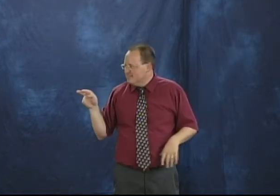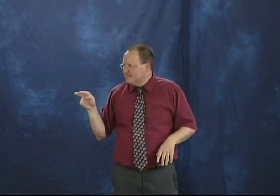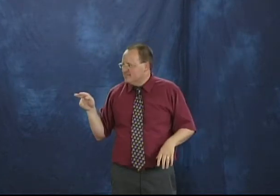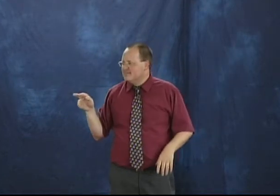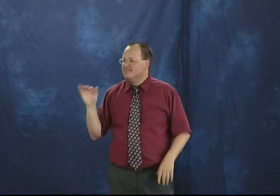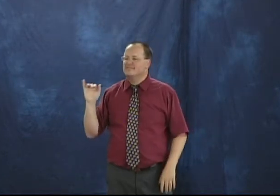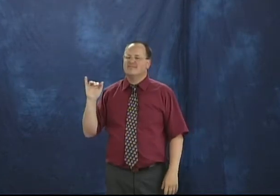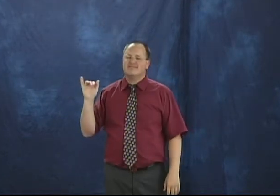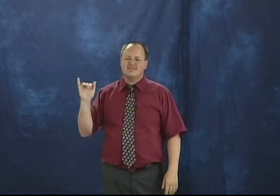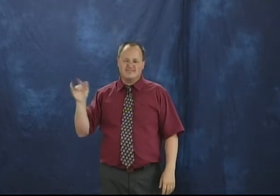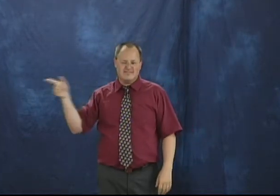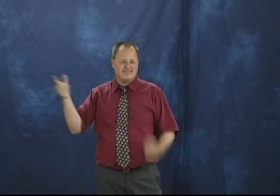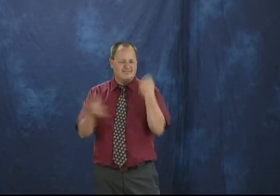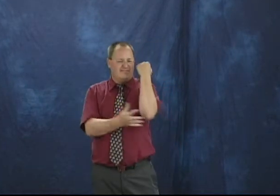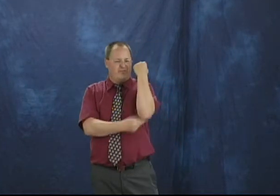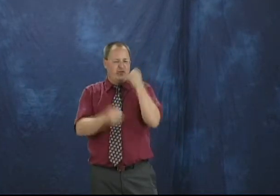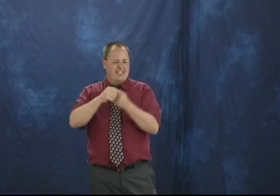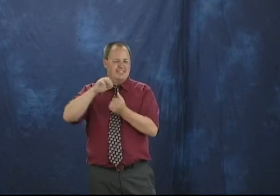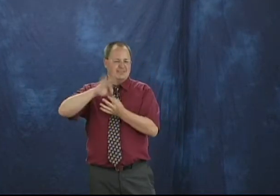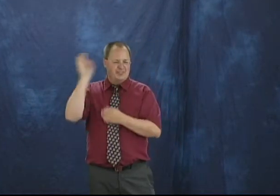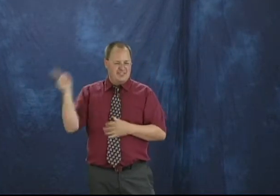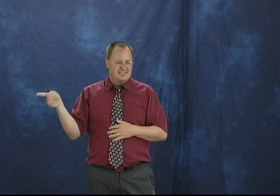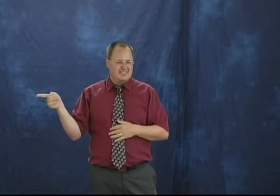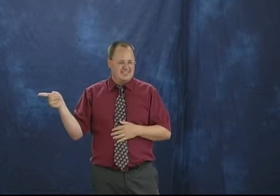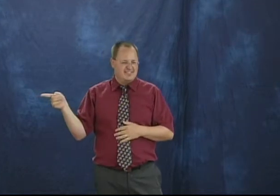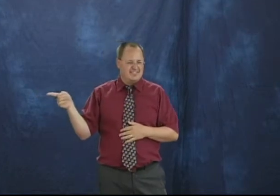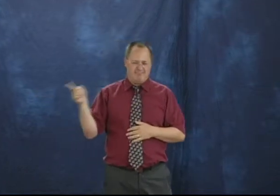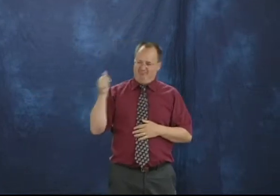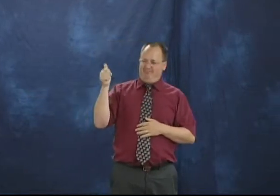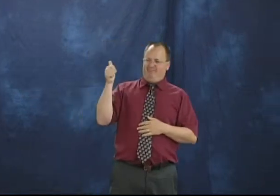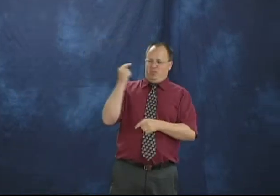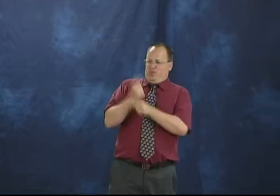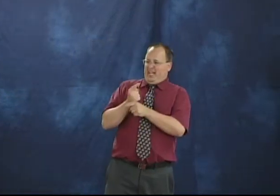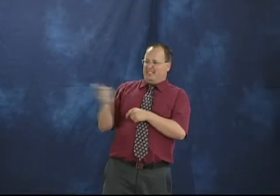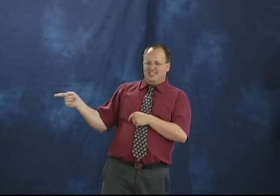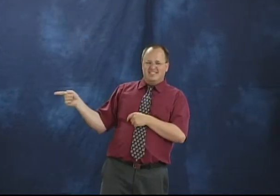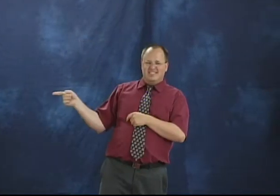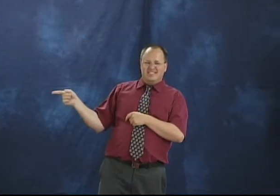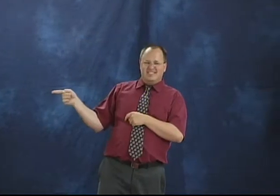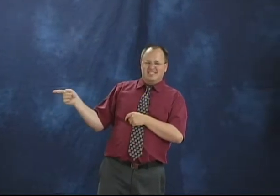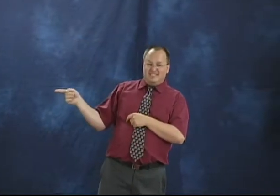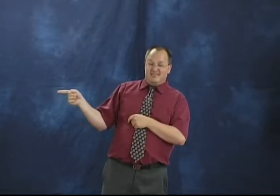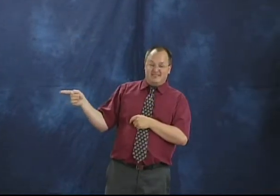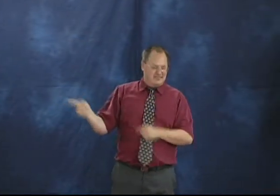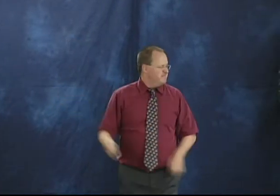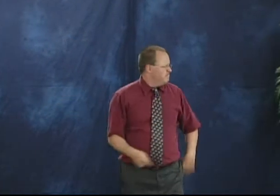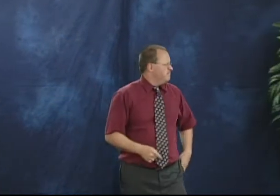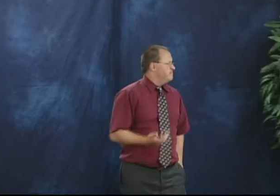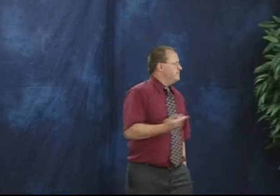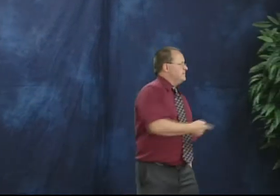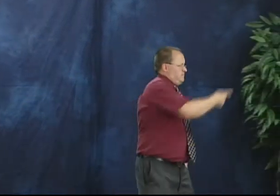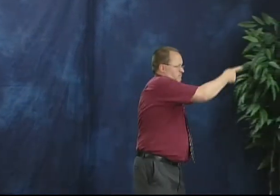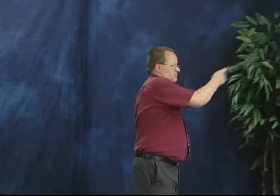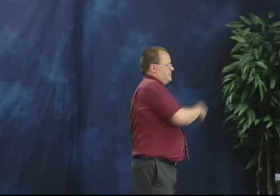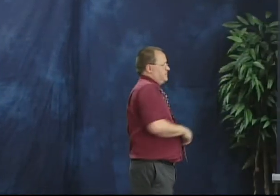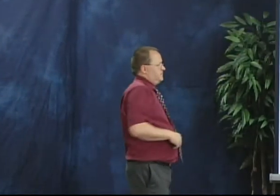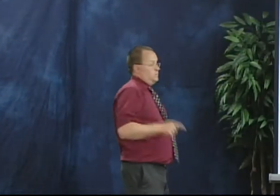including drugs, and that Jesus had saved him. That's all he could say, that Jesus had saved him. He was poor in